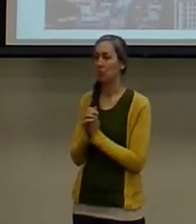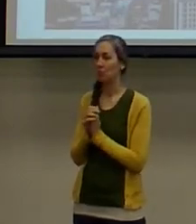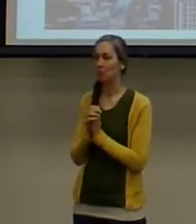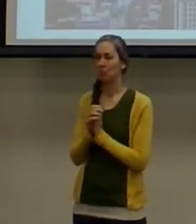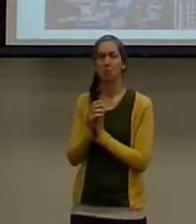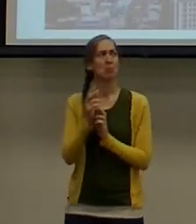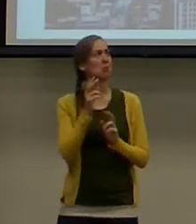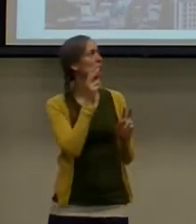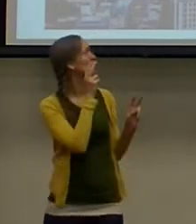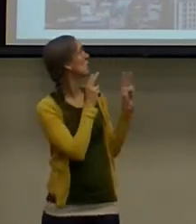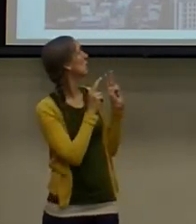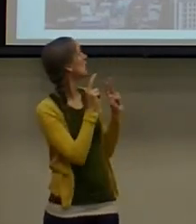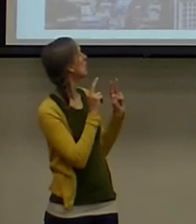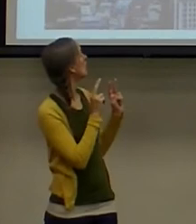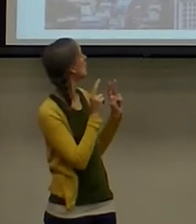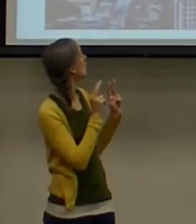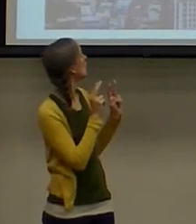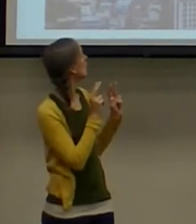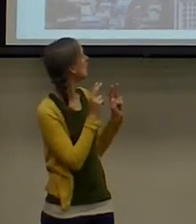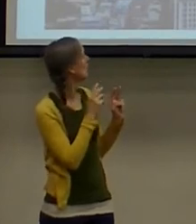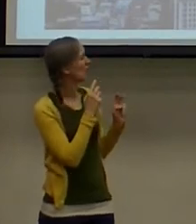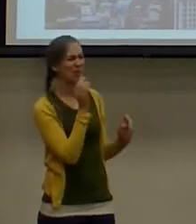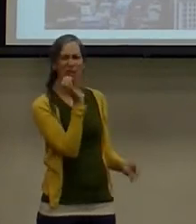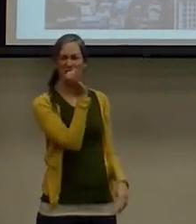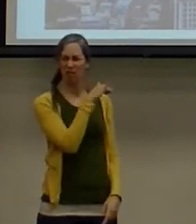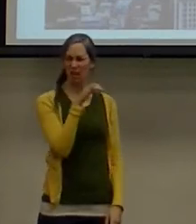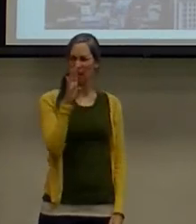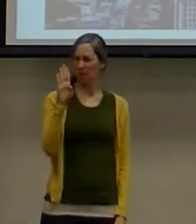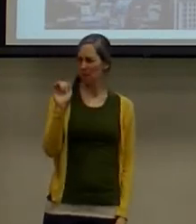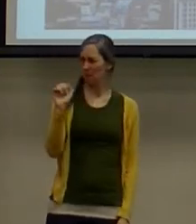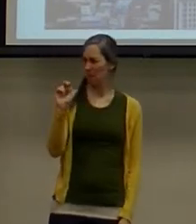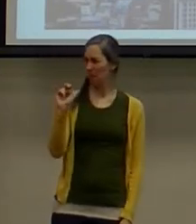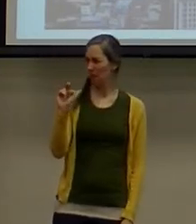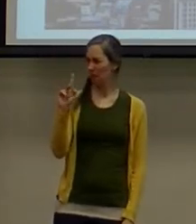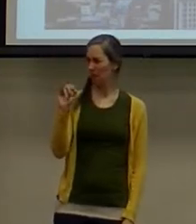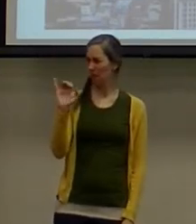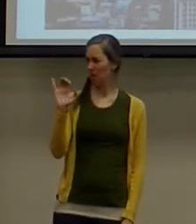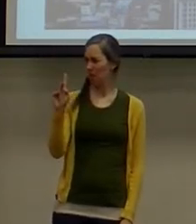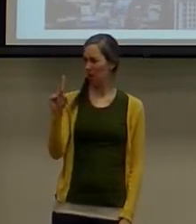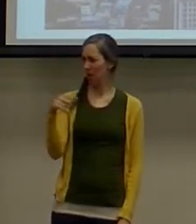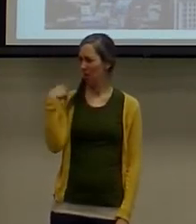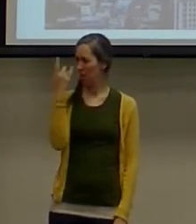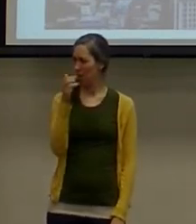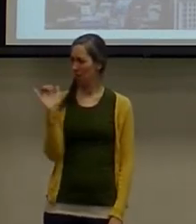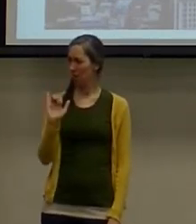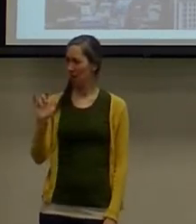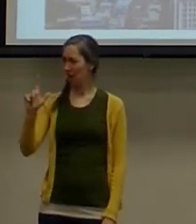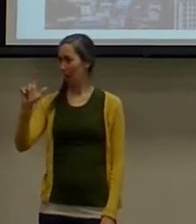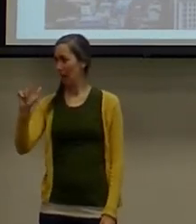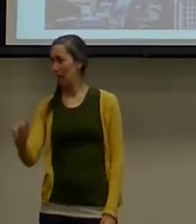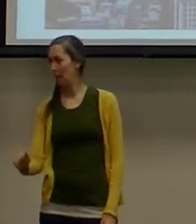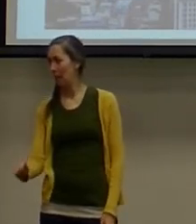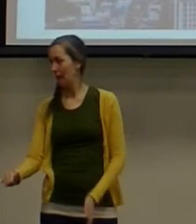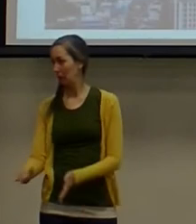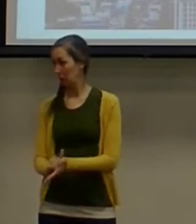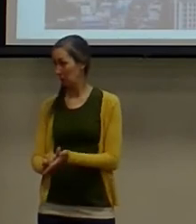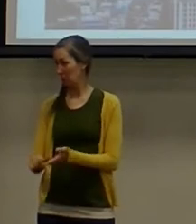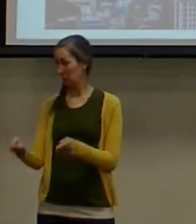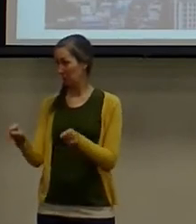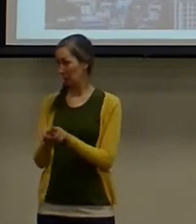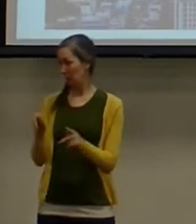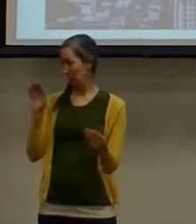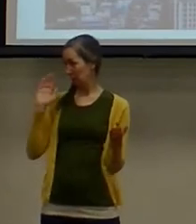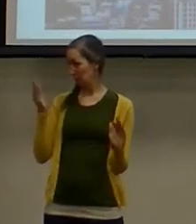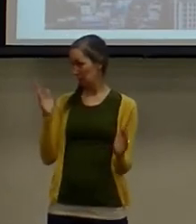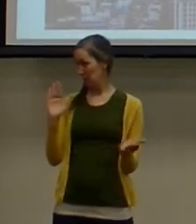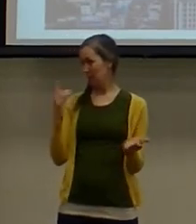look at that Bangkok. Is it Bangkok? Is it not Los Angeles or New York? Bangkok. Bangkok